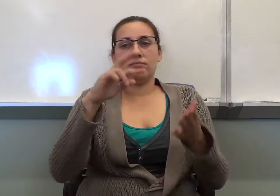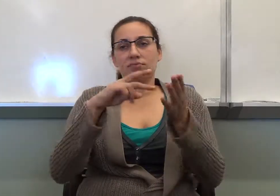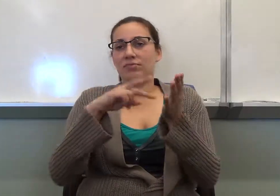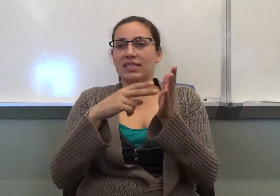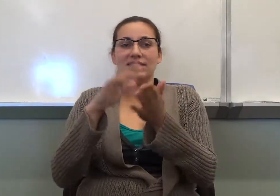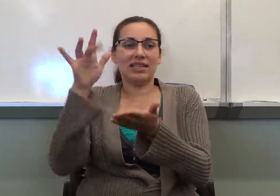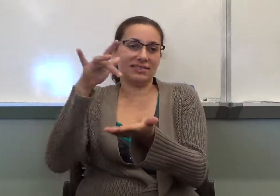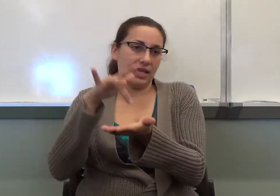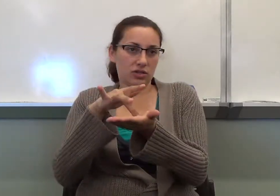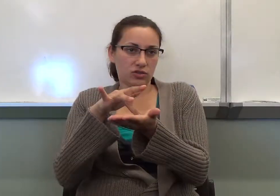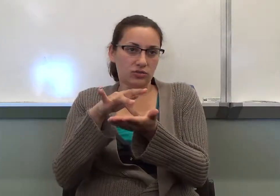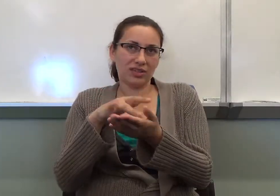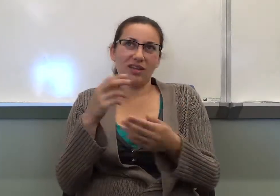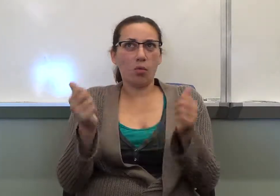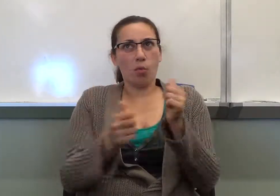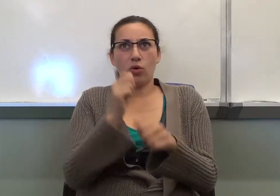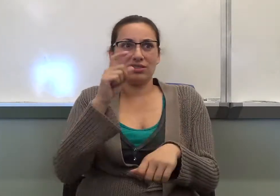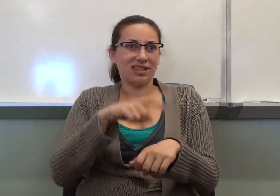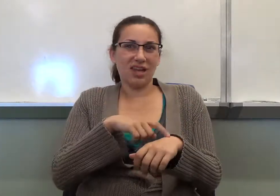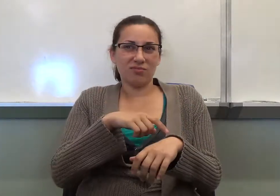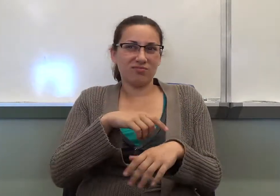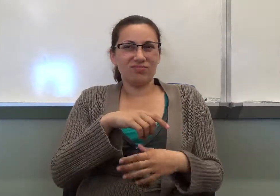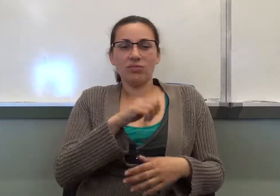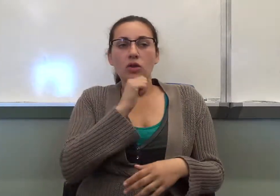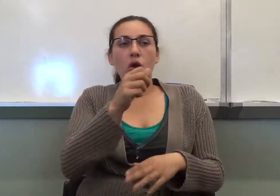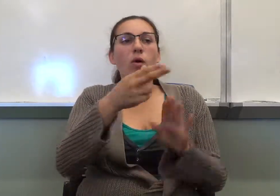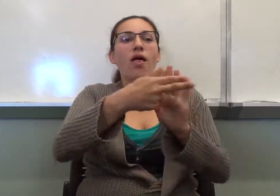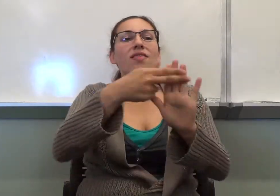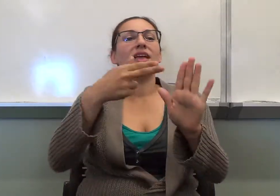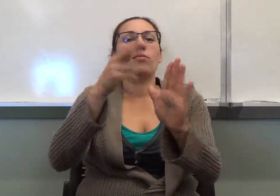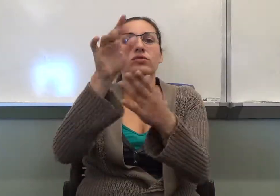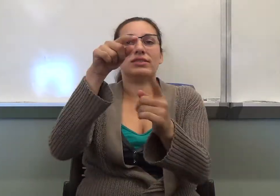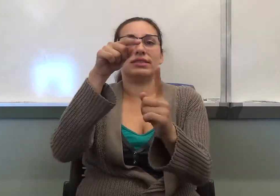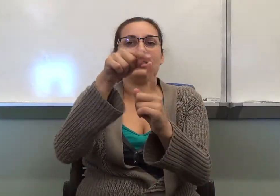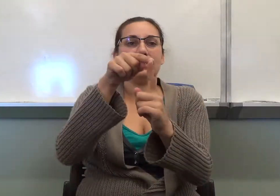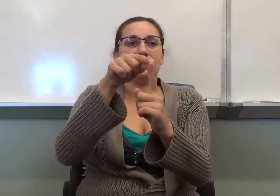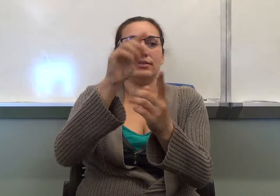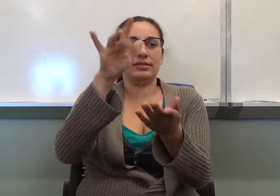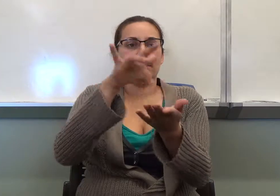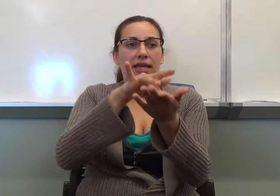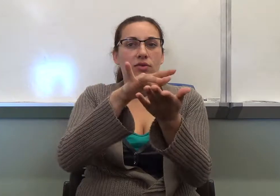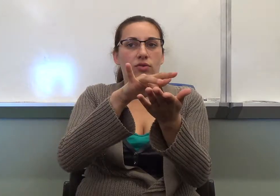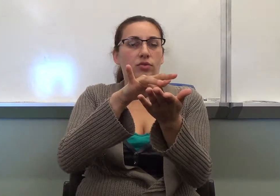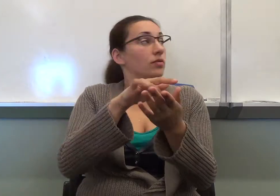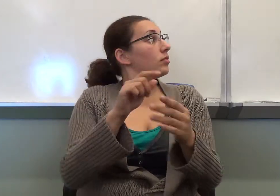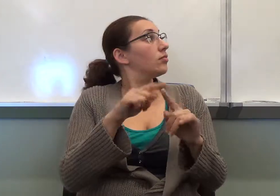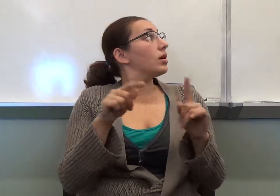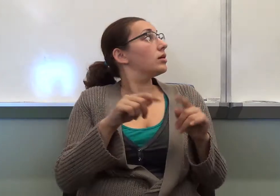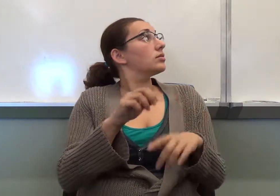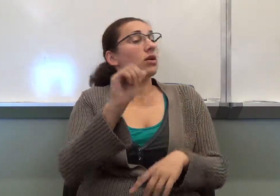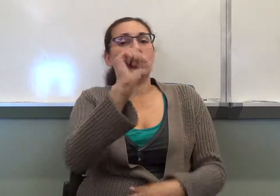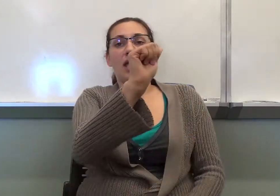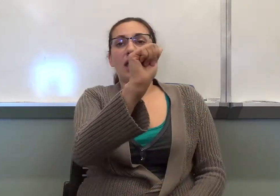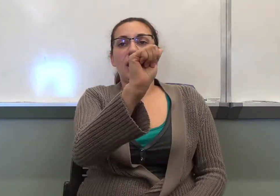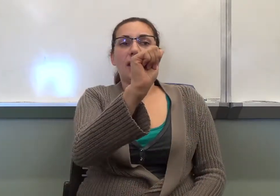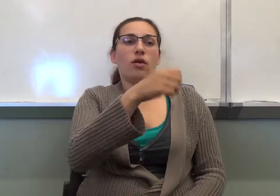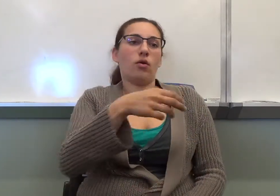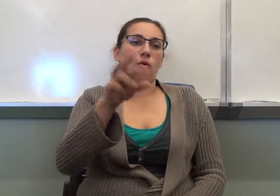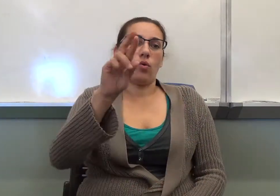even label the center, it's obvious. But this is A, or the radius of the circle. And every single point